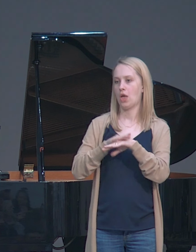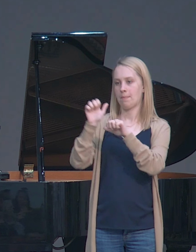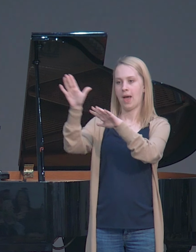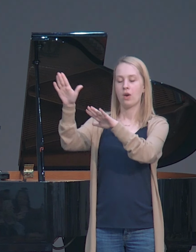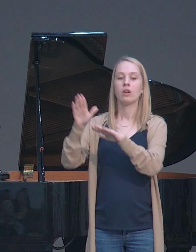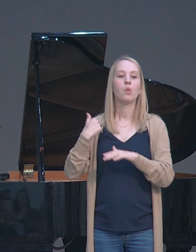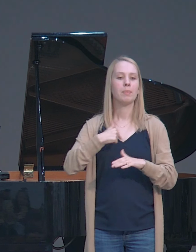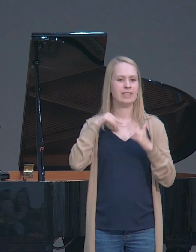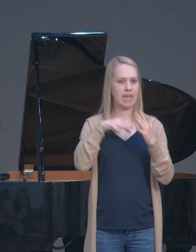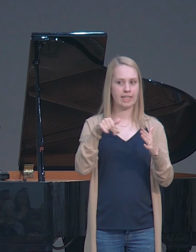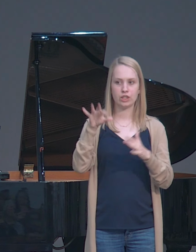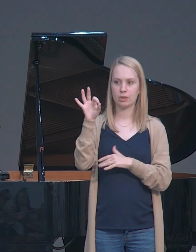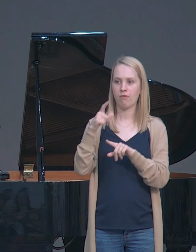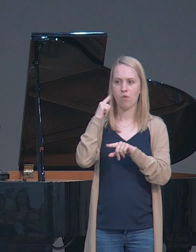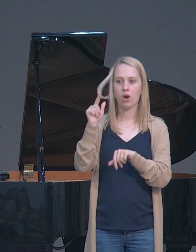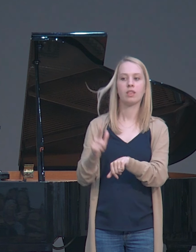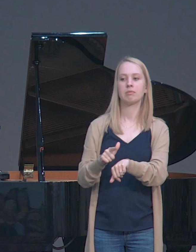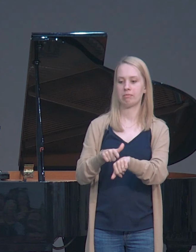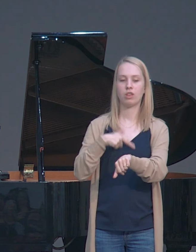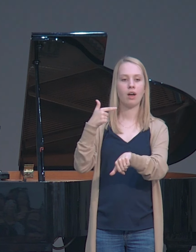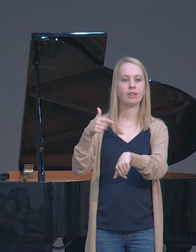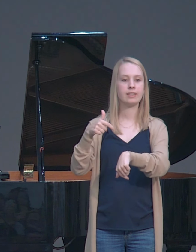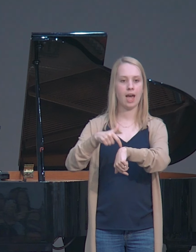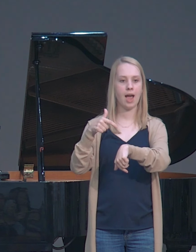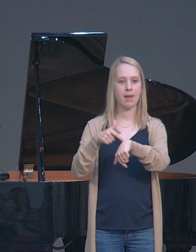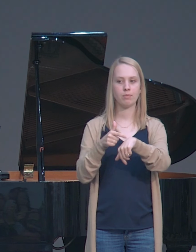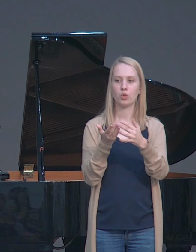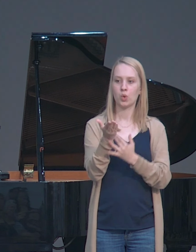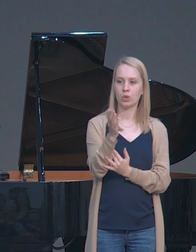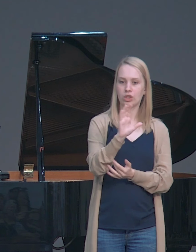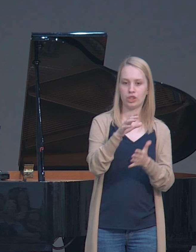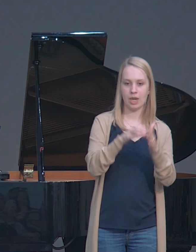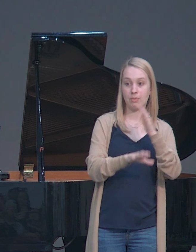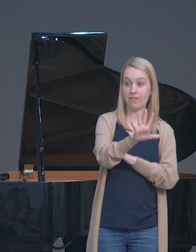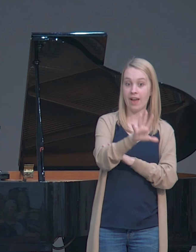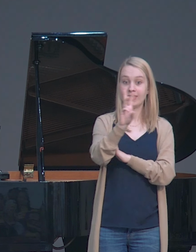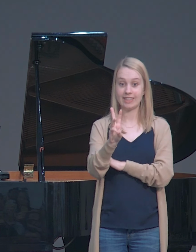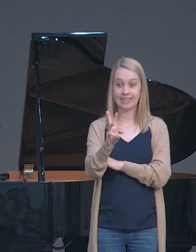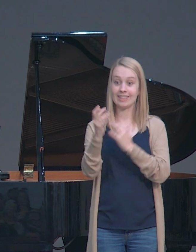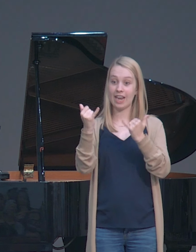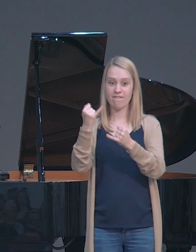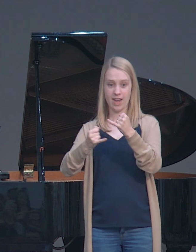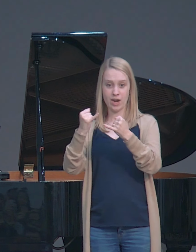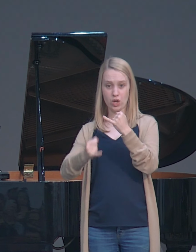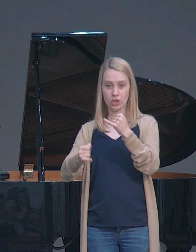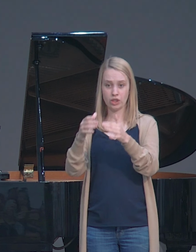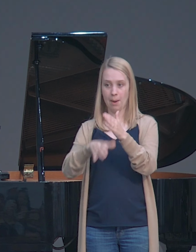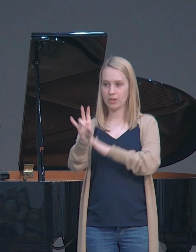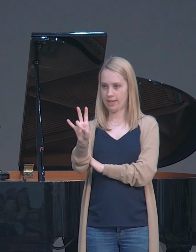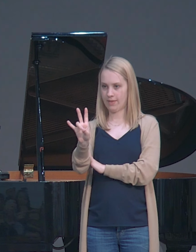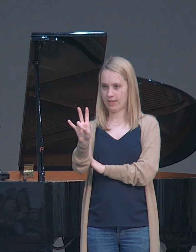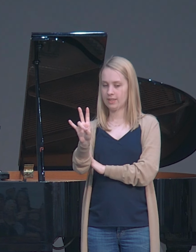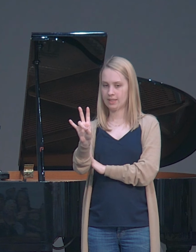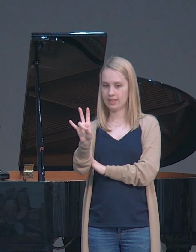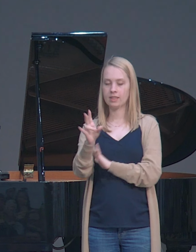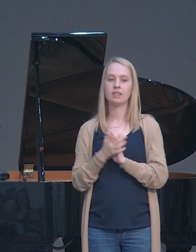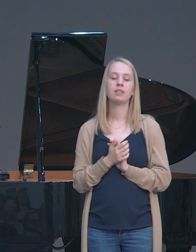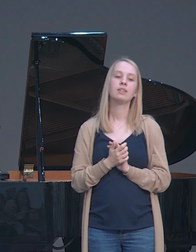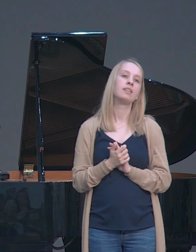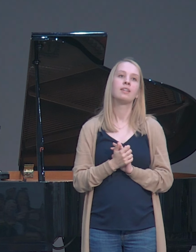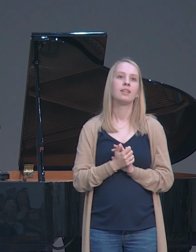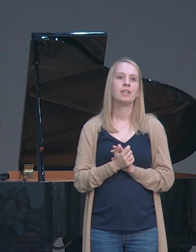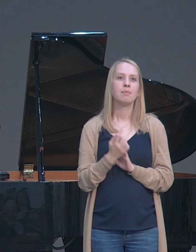for quite some time, working our way through chapters 5 and 6, and now we're beginning the final section of this famous sermon, but there's